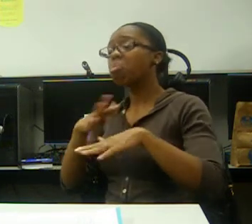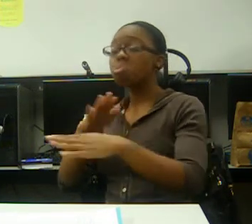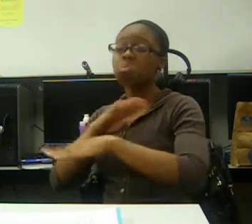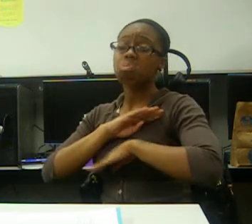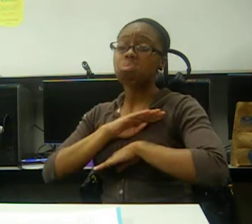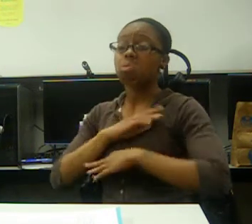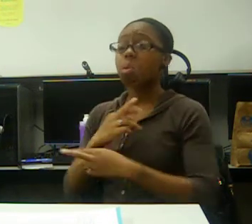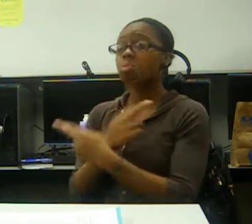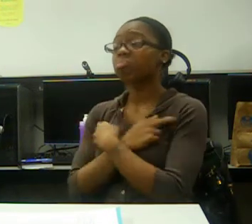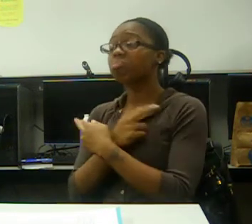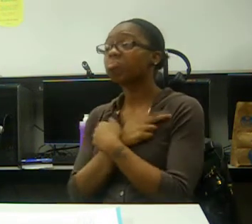too often.